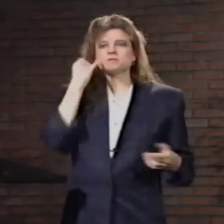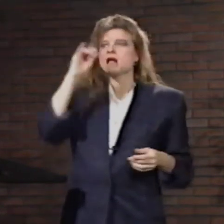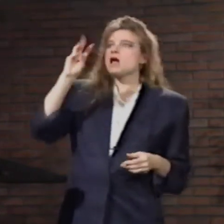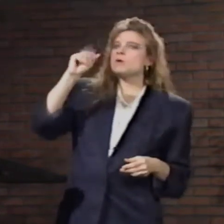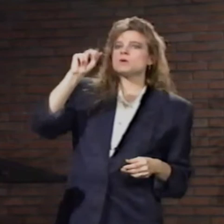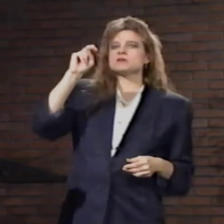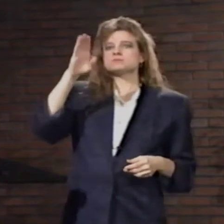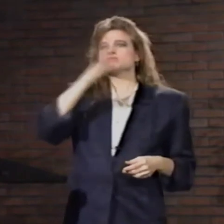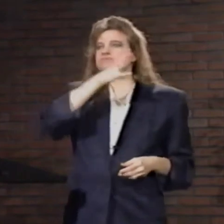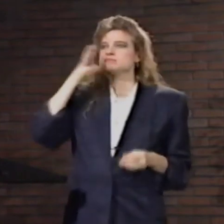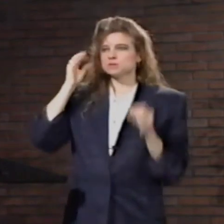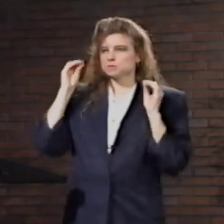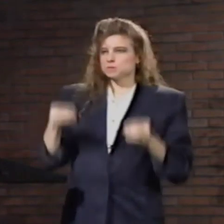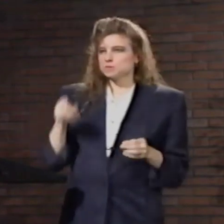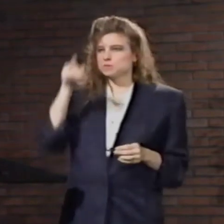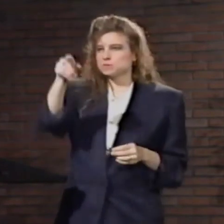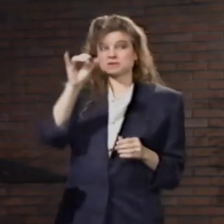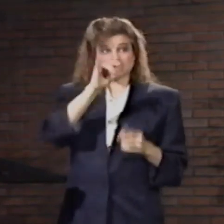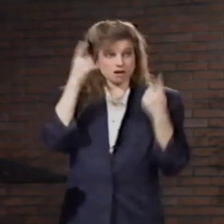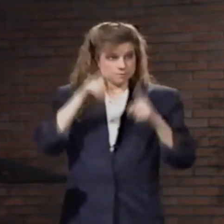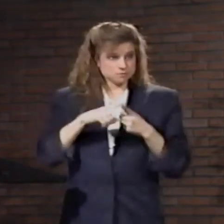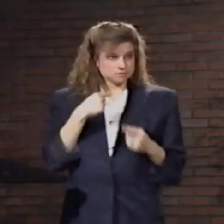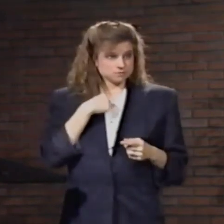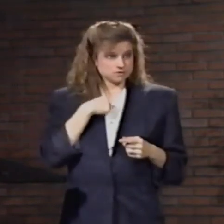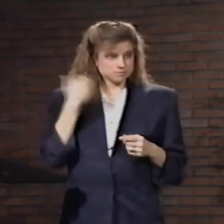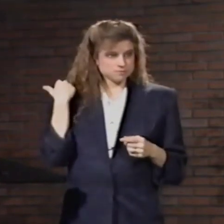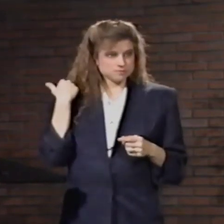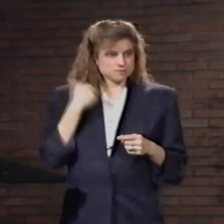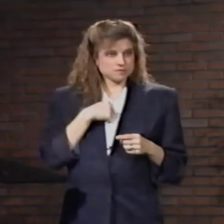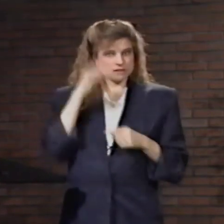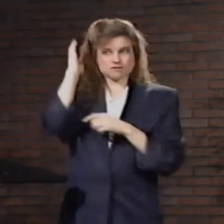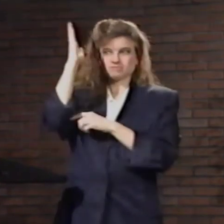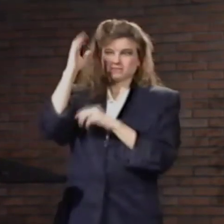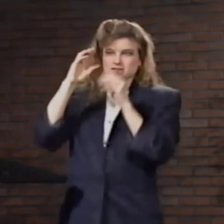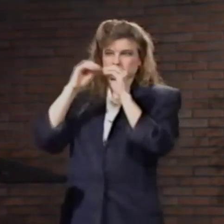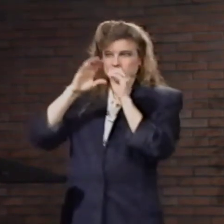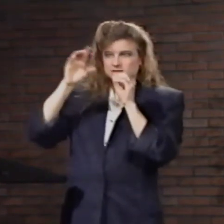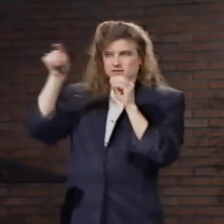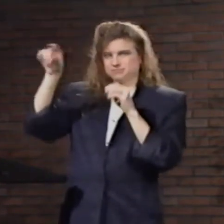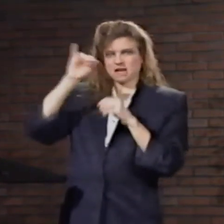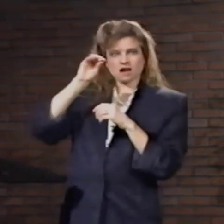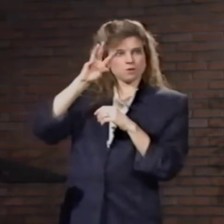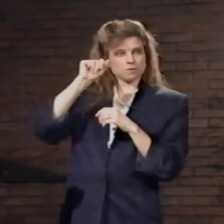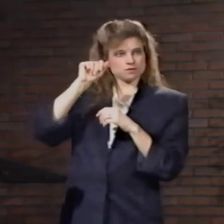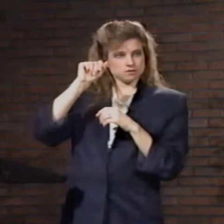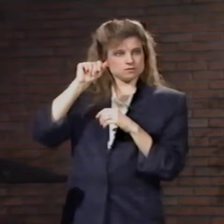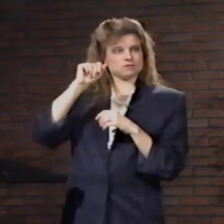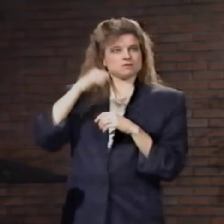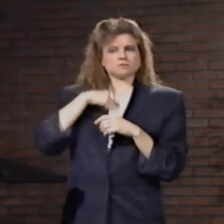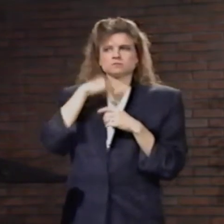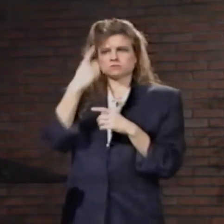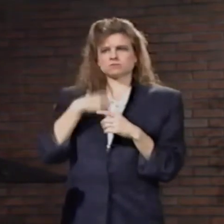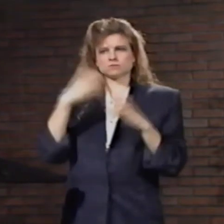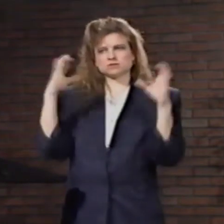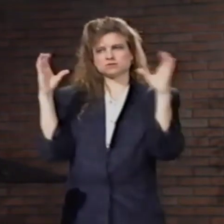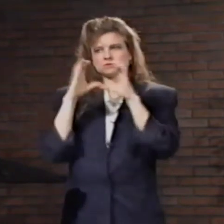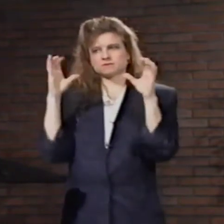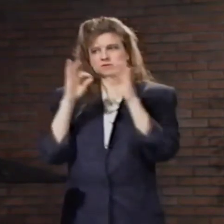different certification system, or they might not have any certification system? That happened to me before, actually. I was giving a talk